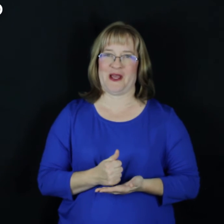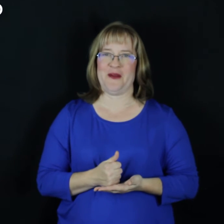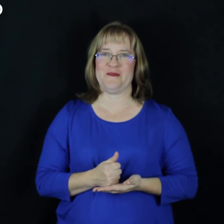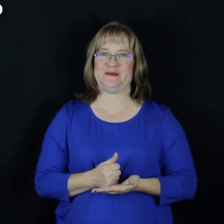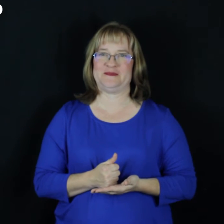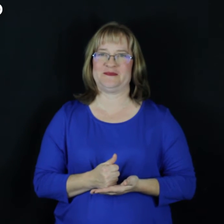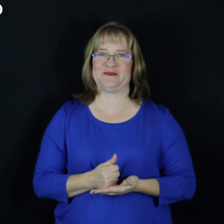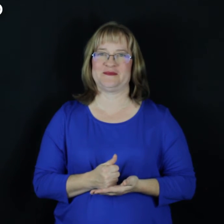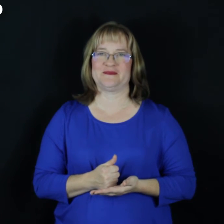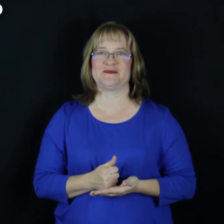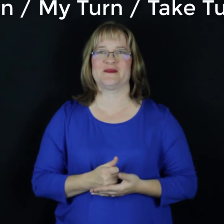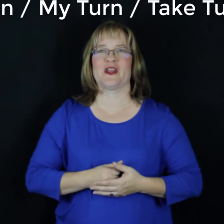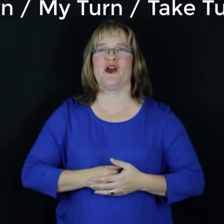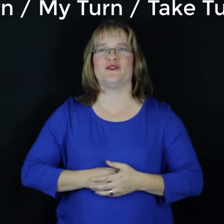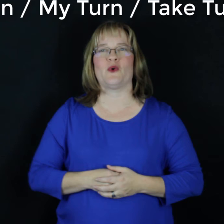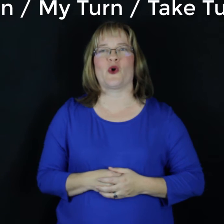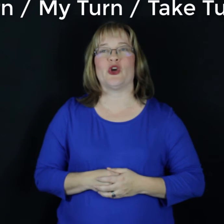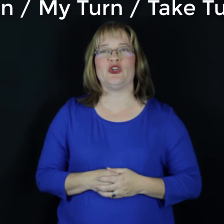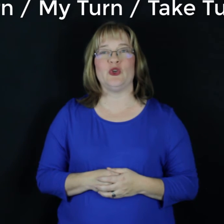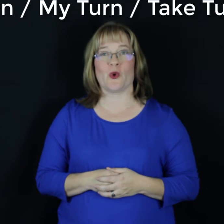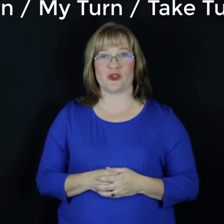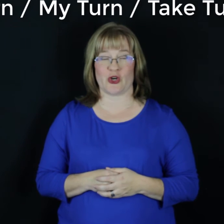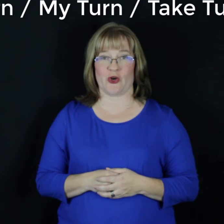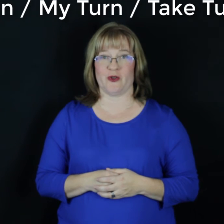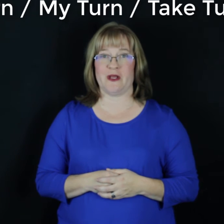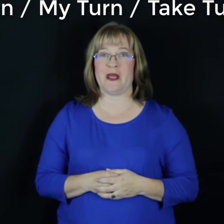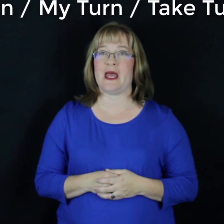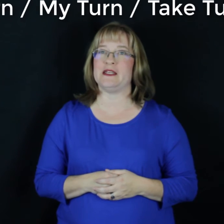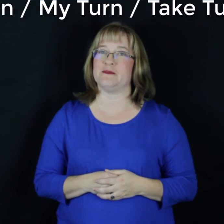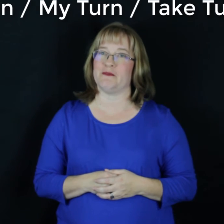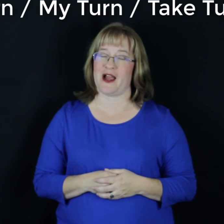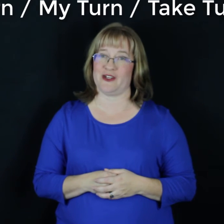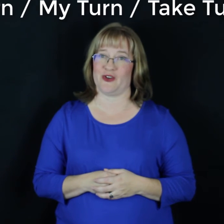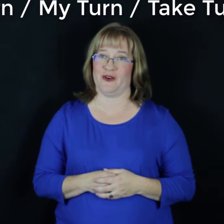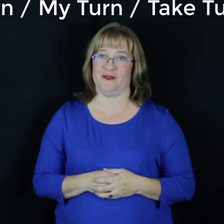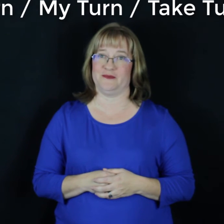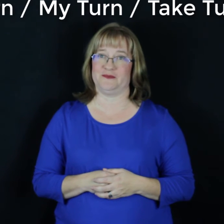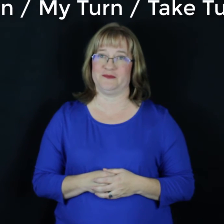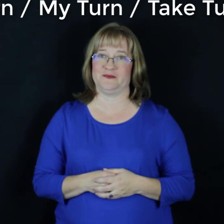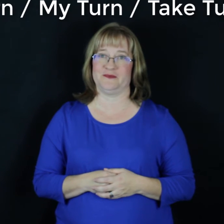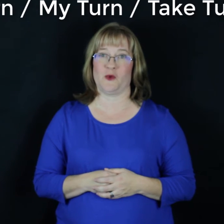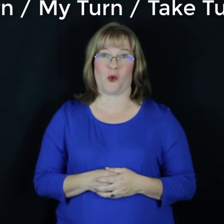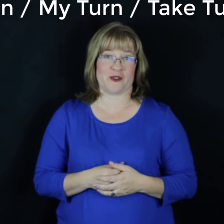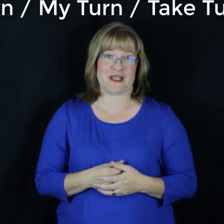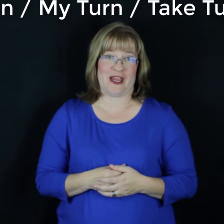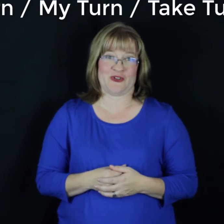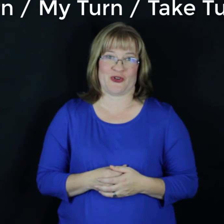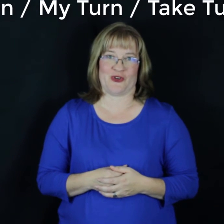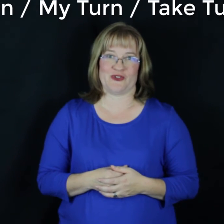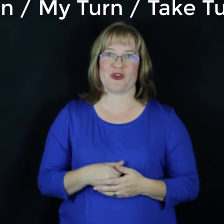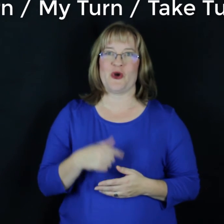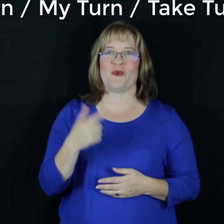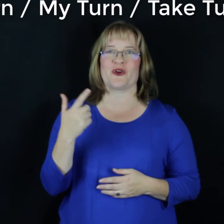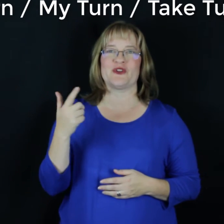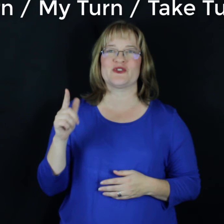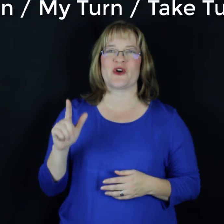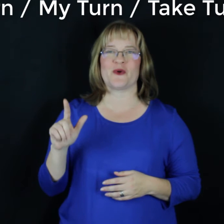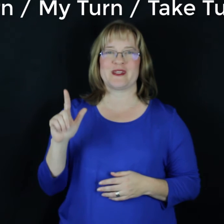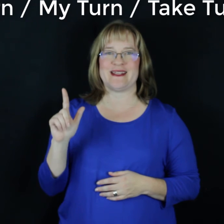okay? For your turn and my turn, or take turns, we're going to start with an